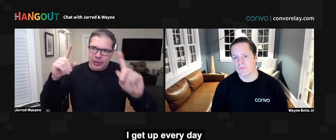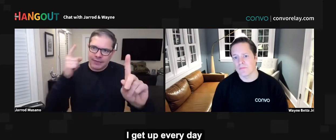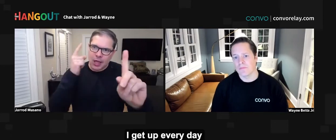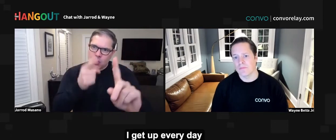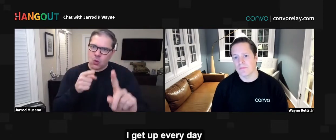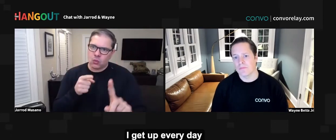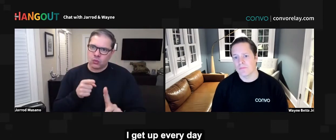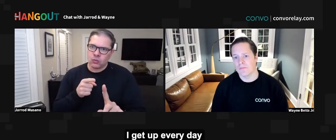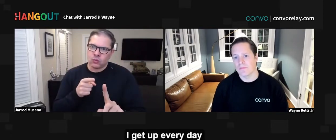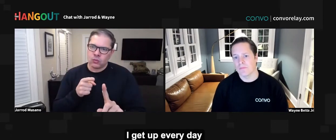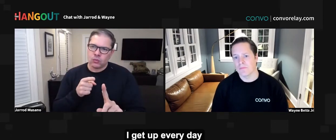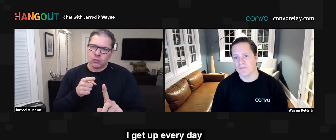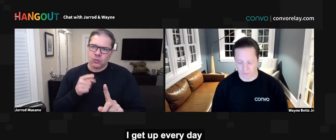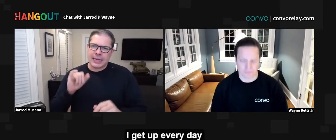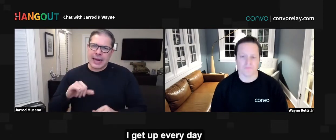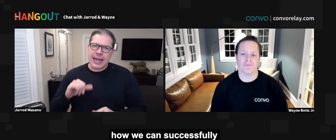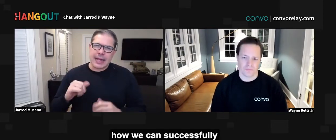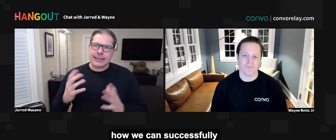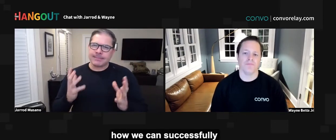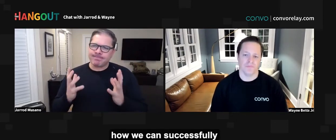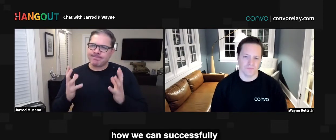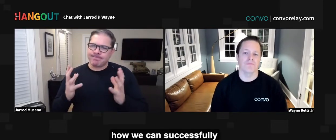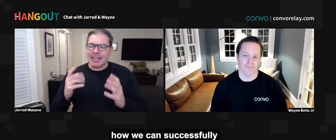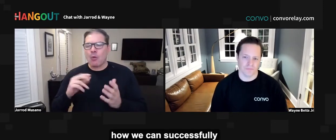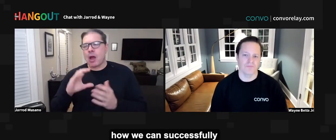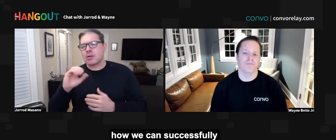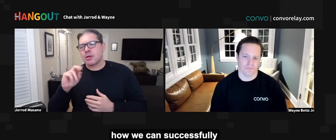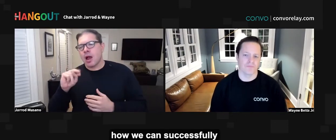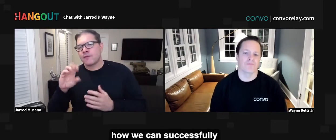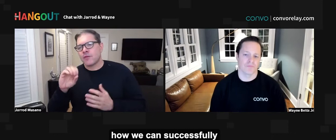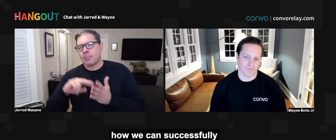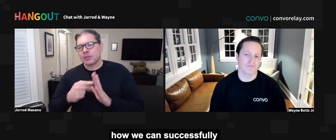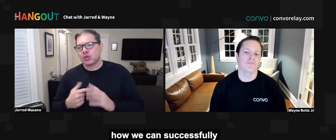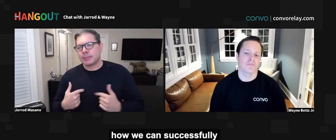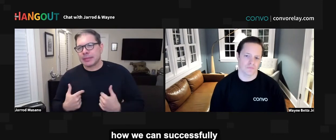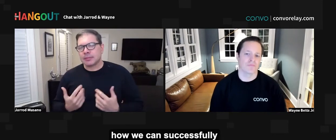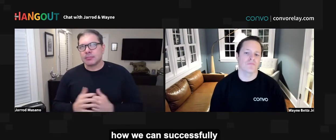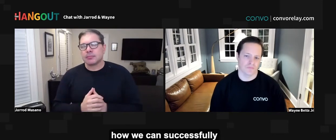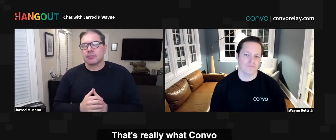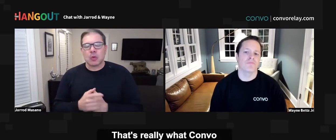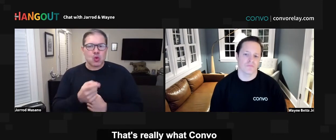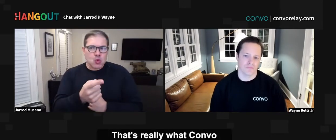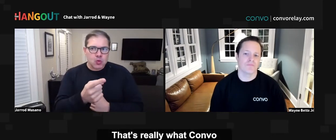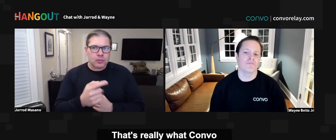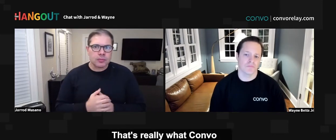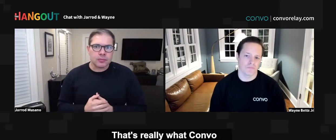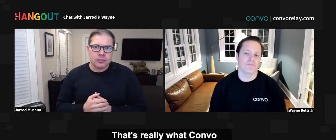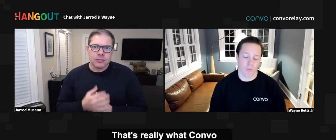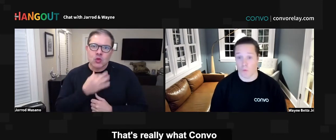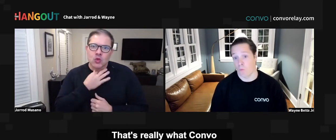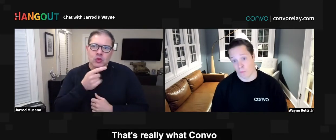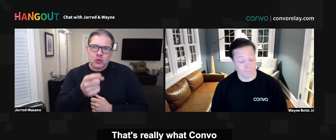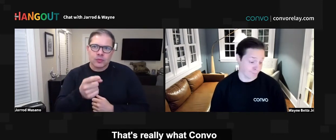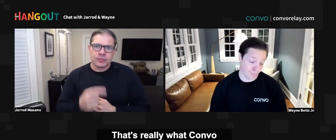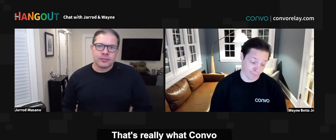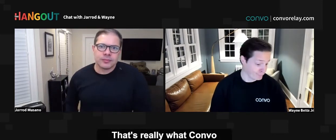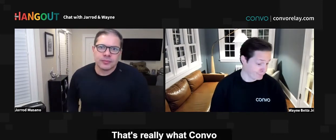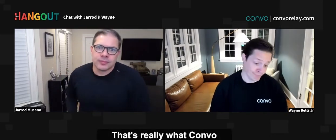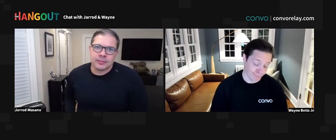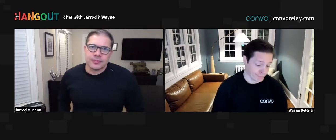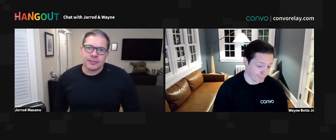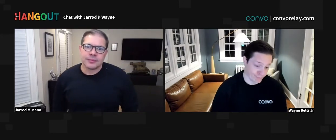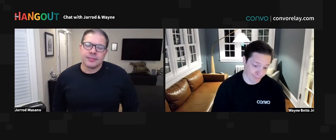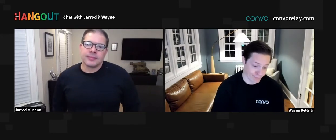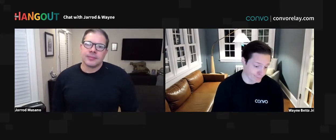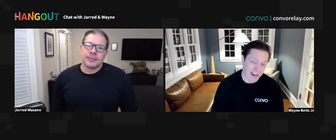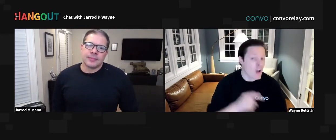up every day striving to look at how we can successfully achieve that goal. That's really what Convo means to me. What about you?